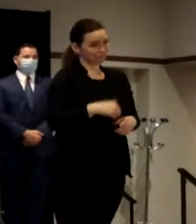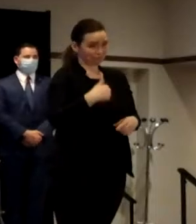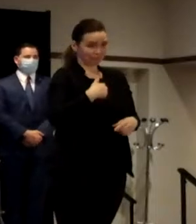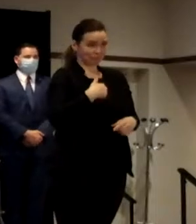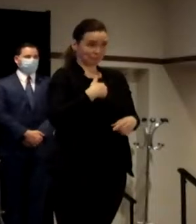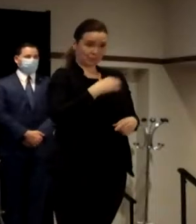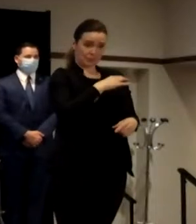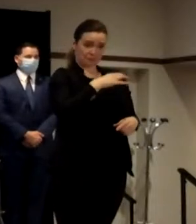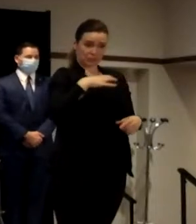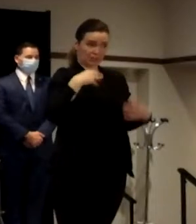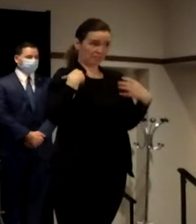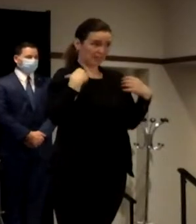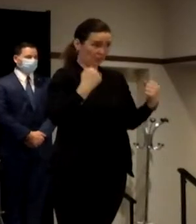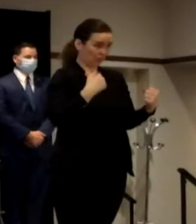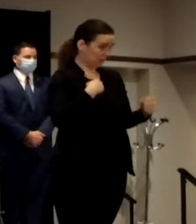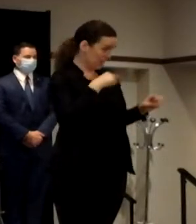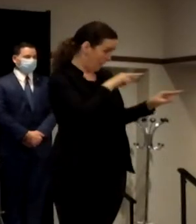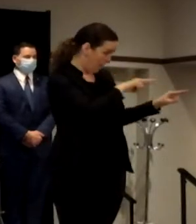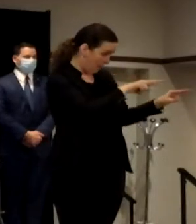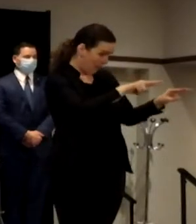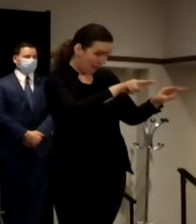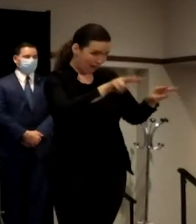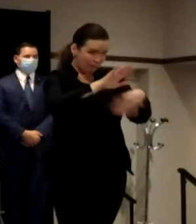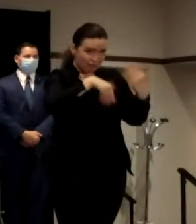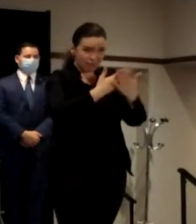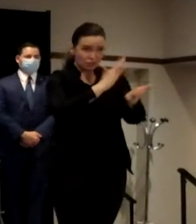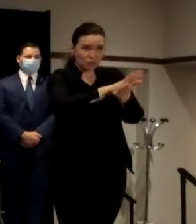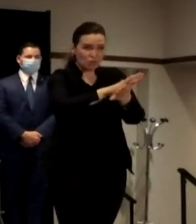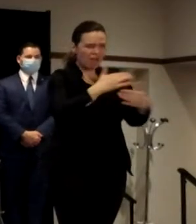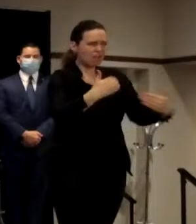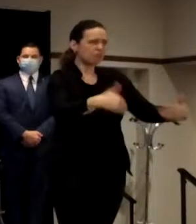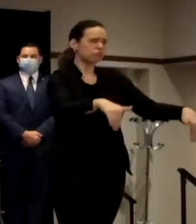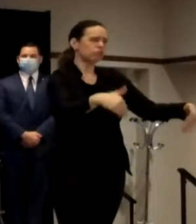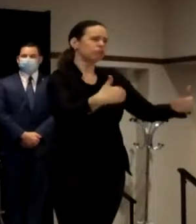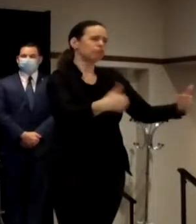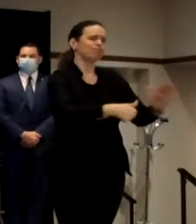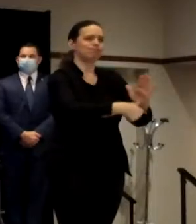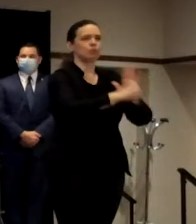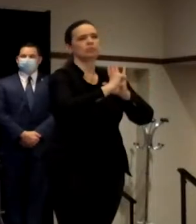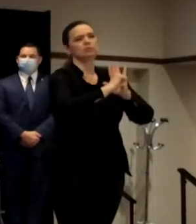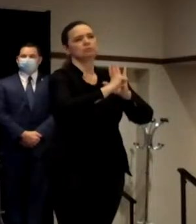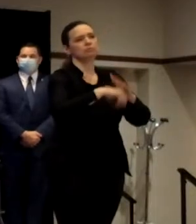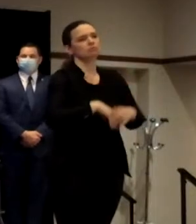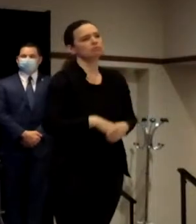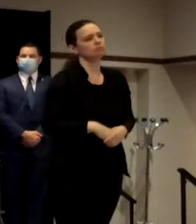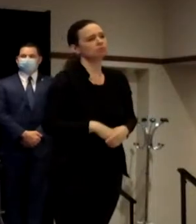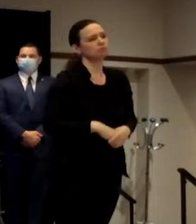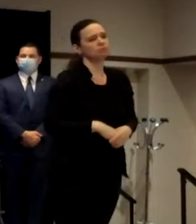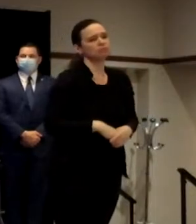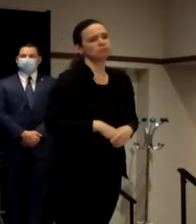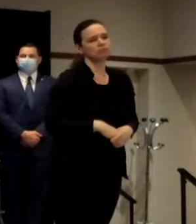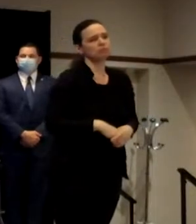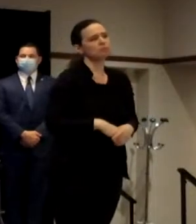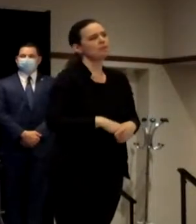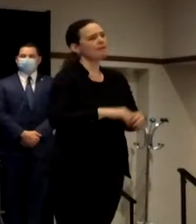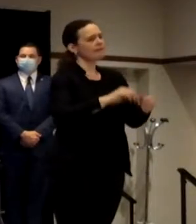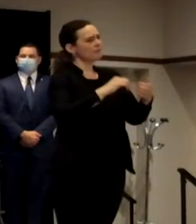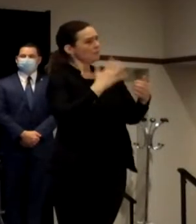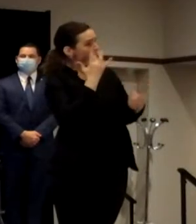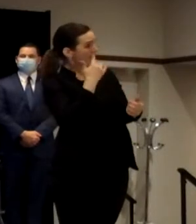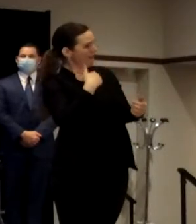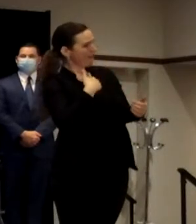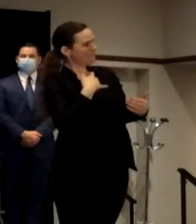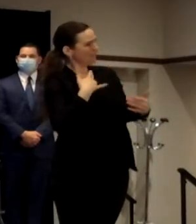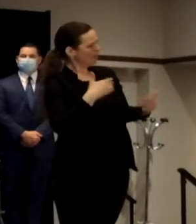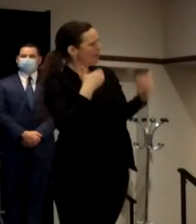very comfortable. How did we come out with that? We have to look at what are the supporting evidence? How can I say that I feel comfortable? Because this